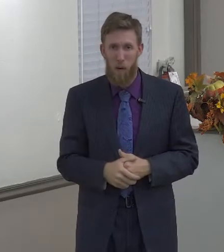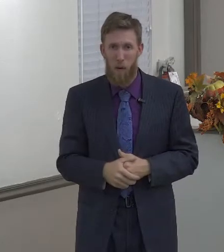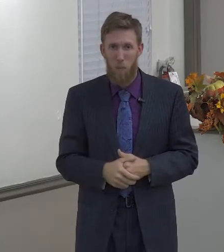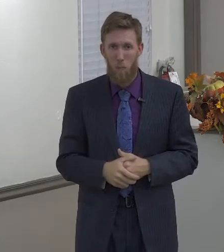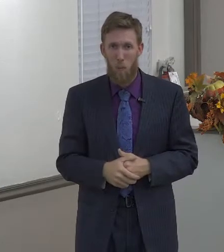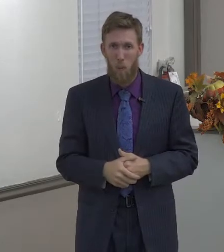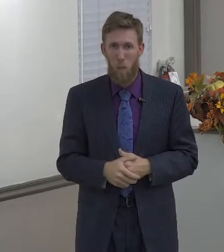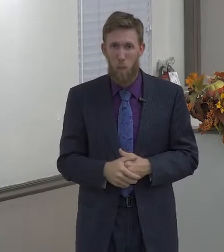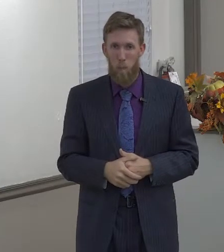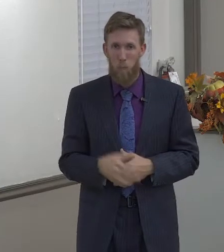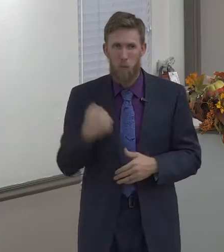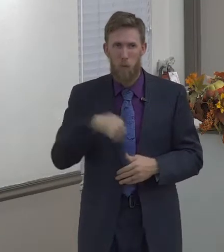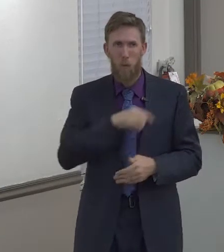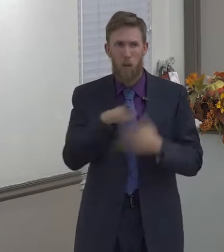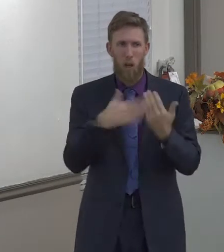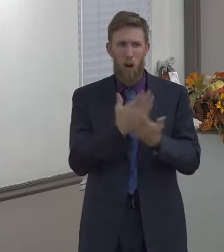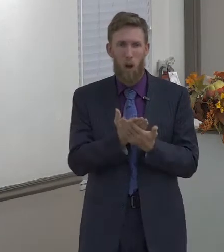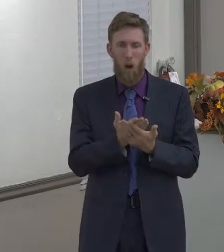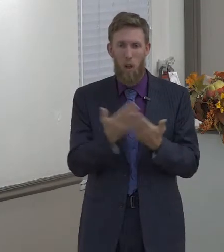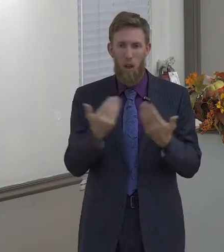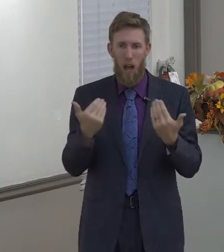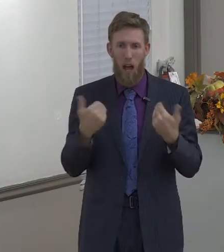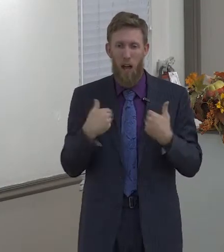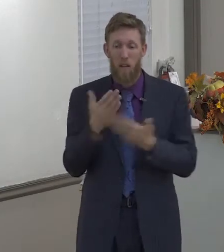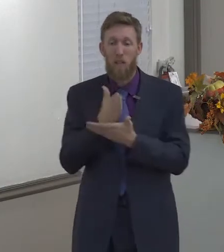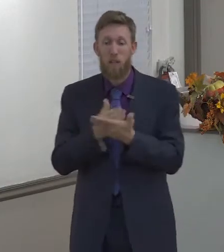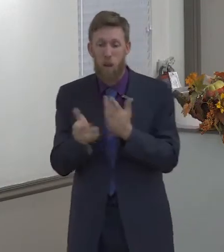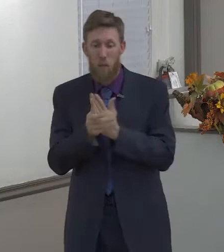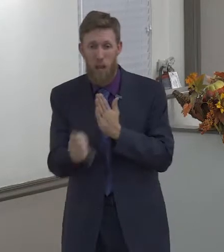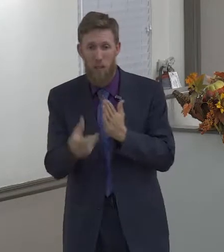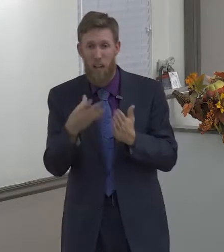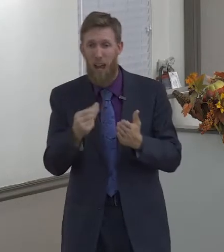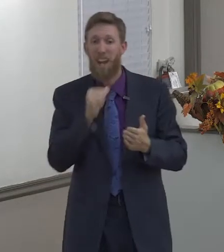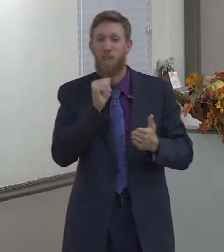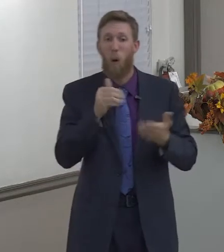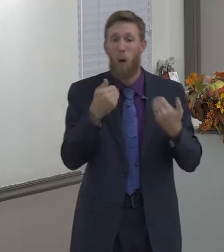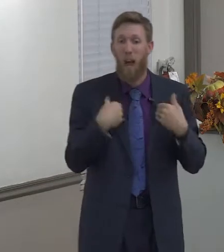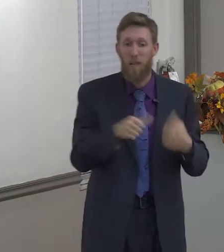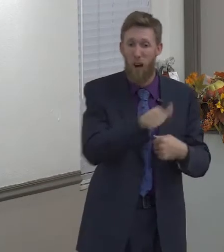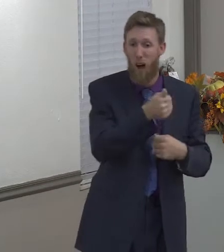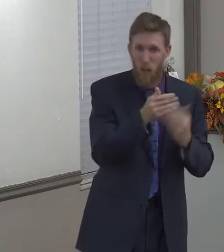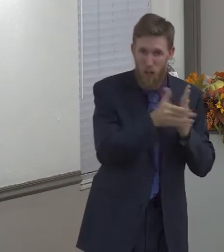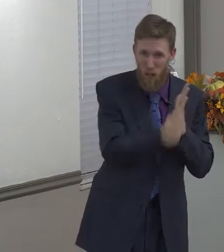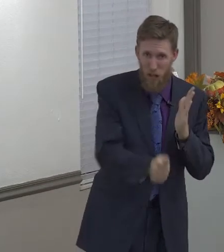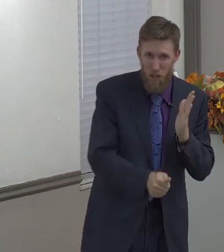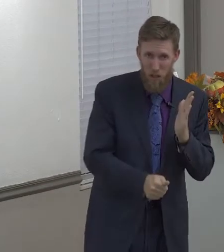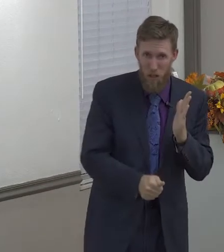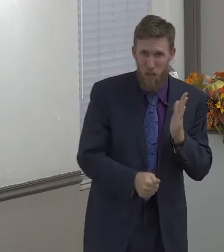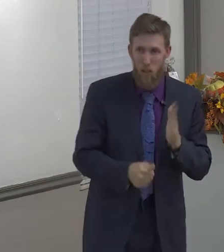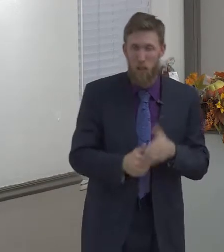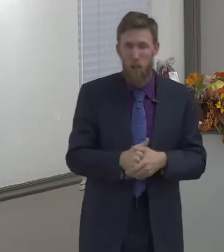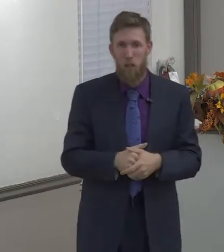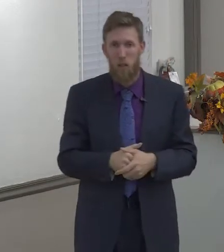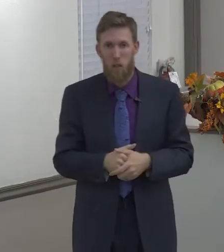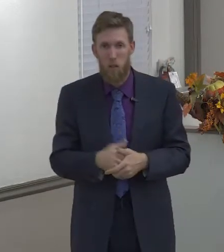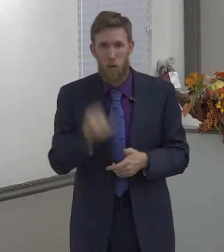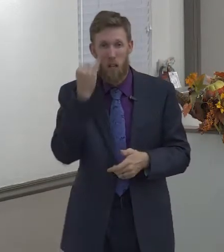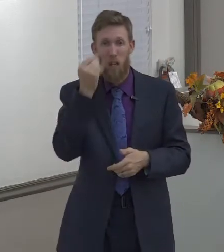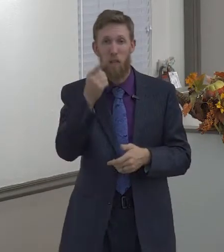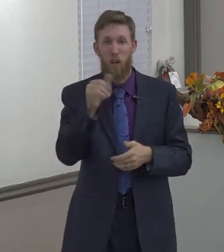If you're the hand, you're part of the body. You're a necessary part of the body. If you're the foot, guess